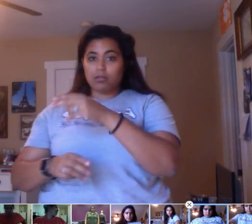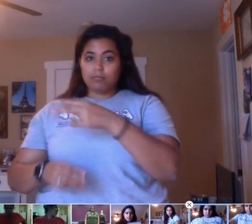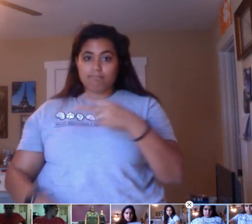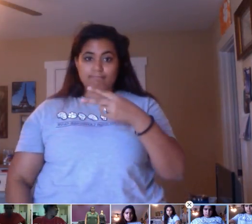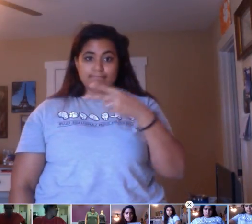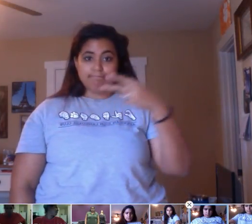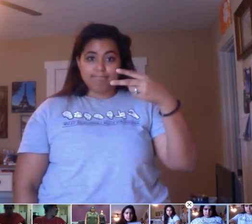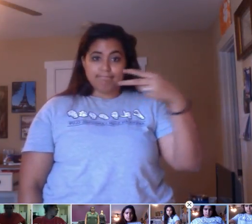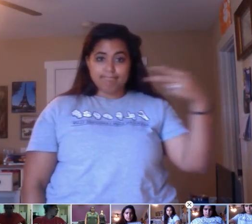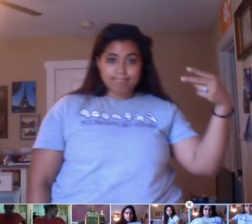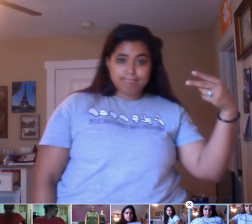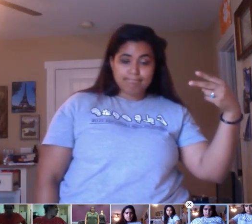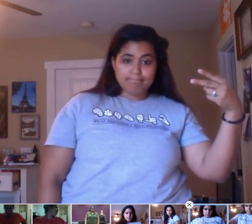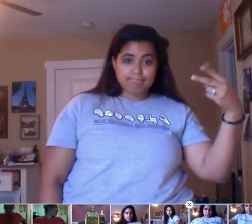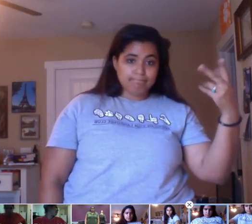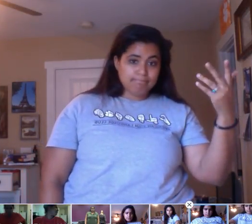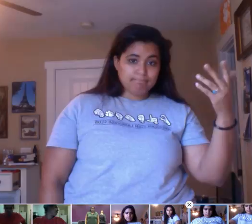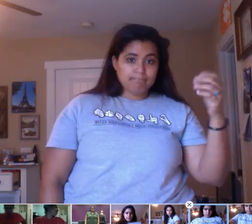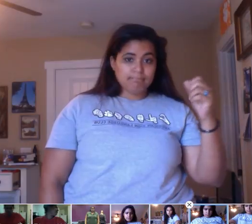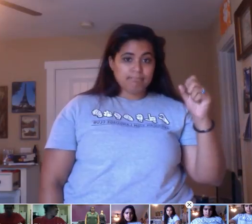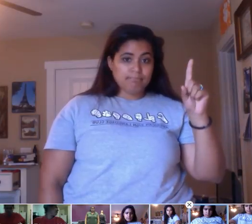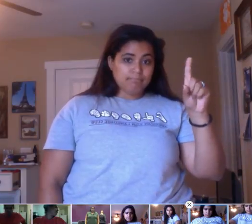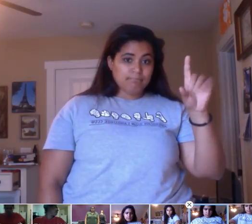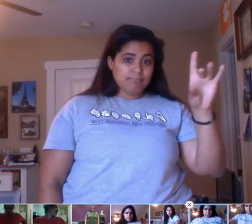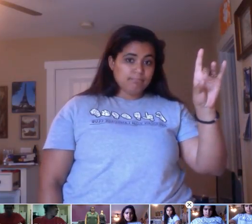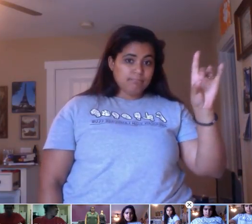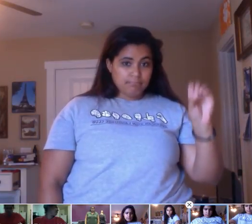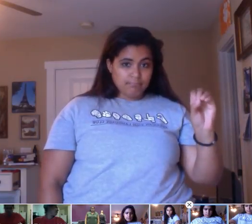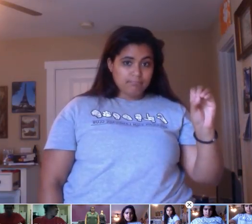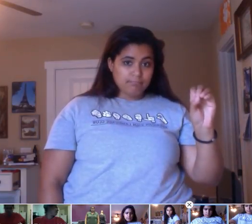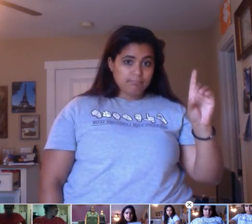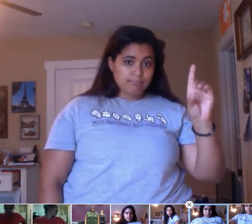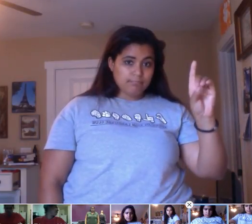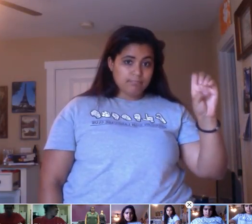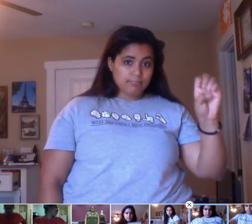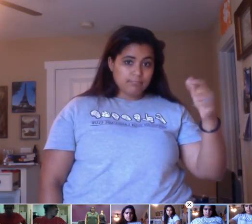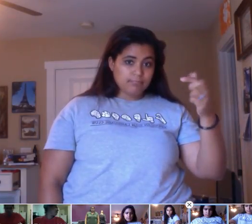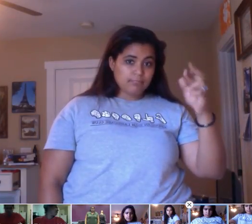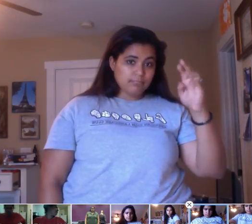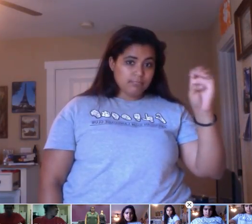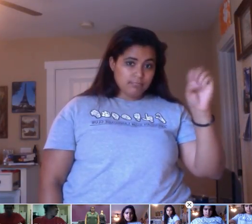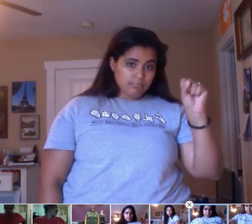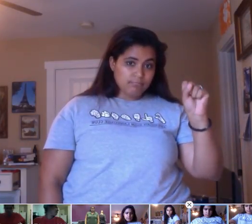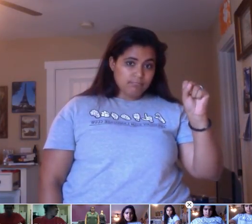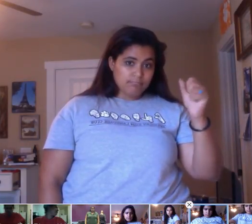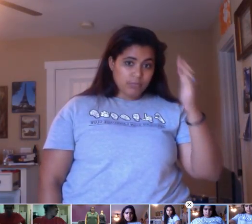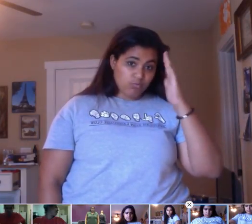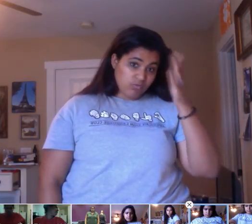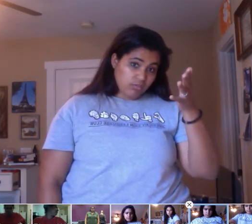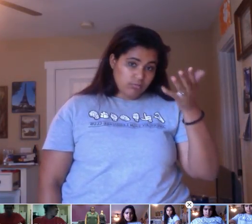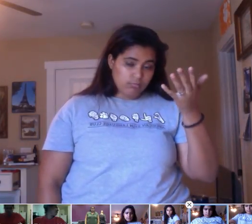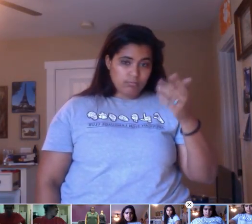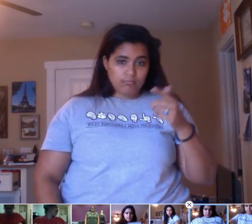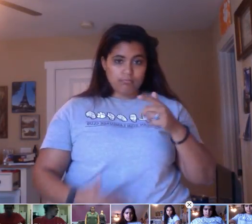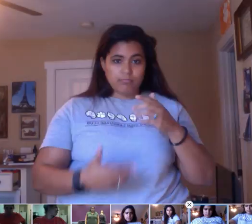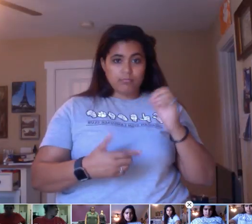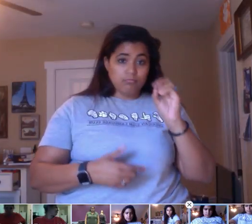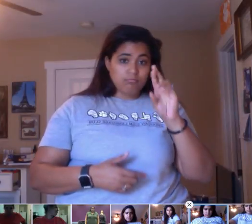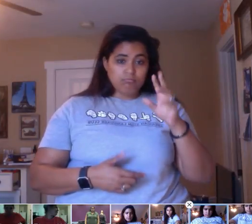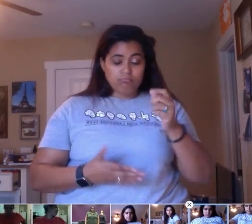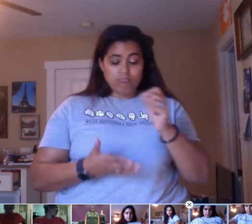them, X plus Y, it's going to equal 180 because it's on that line.